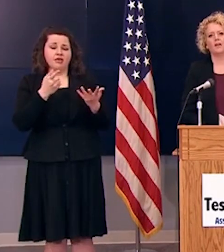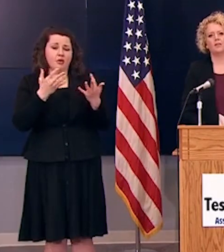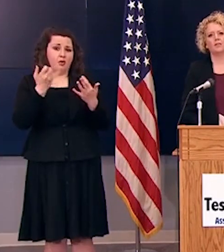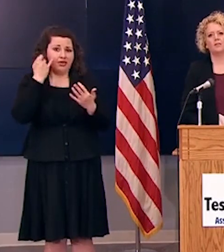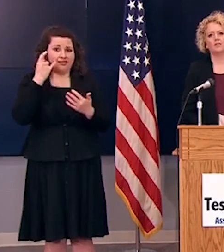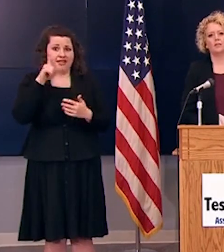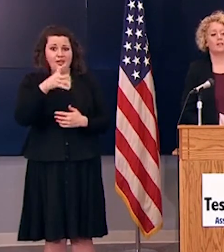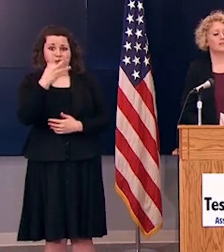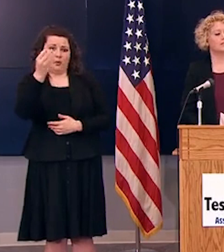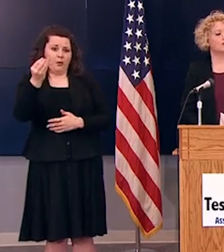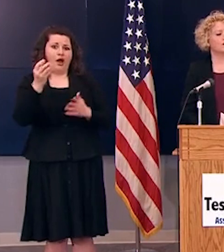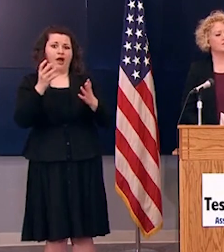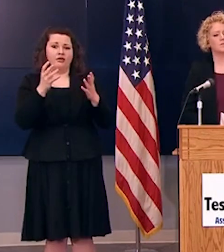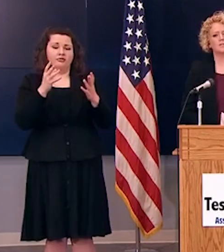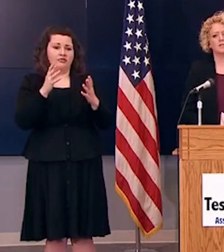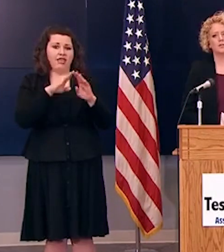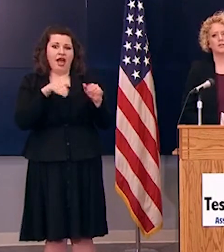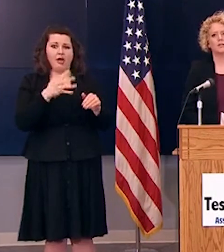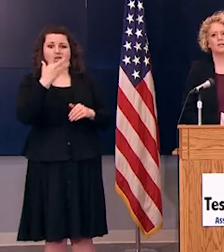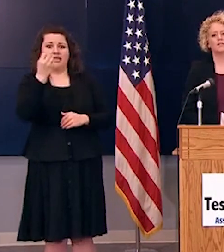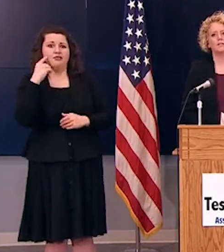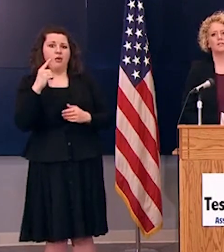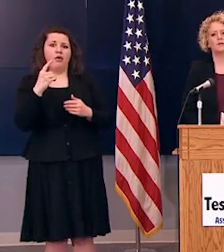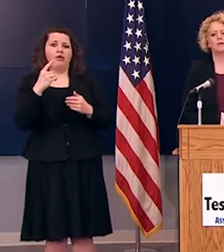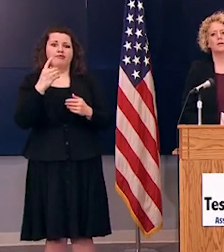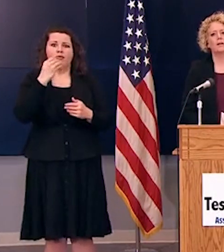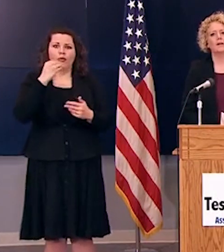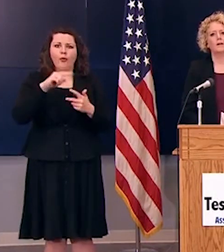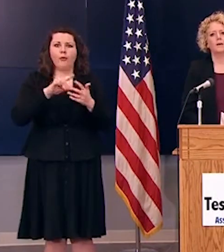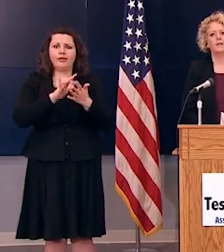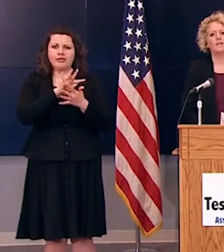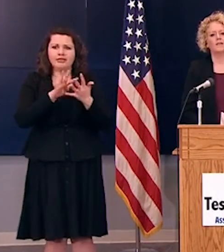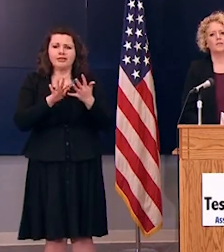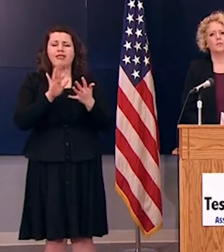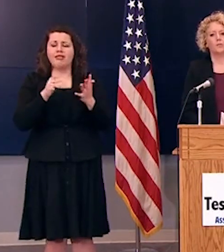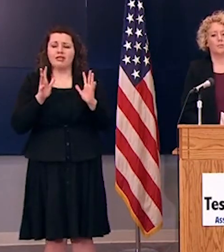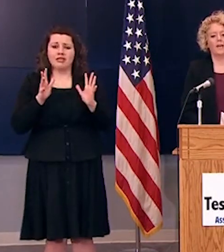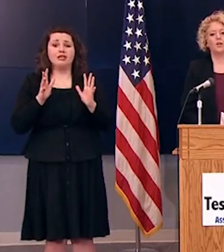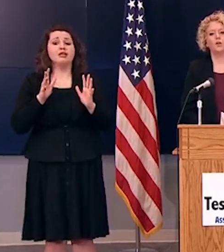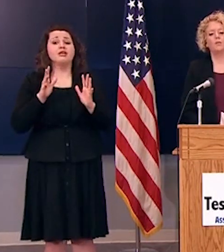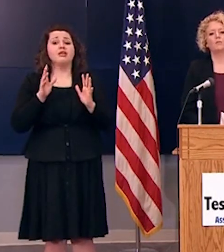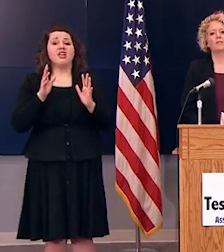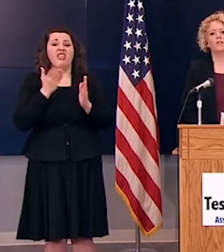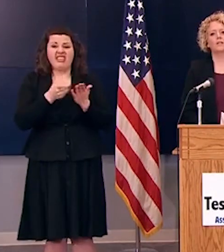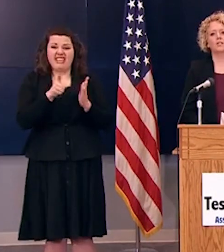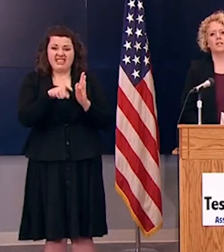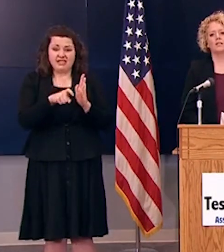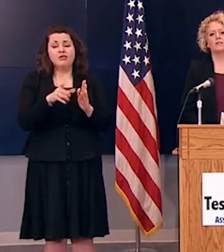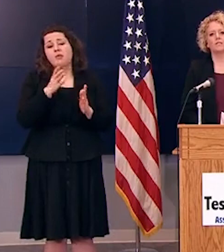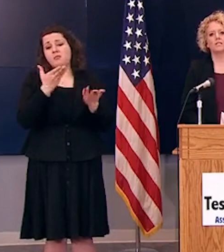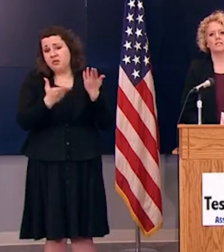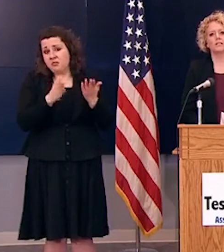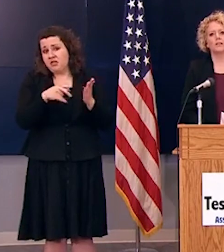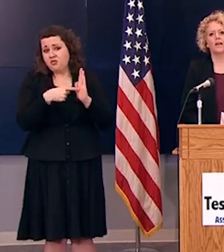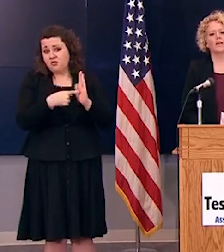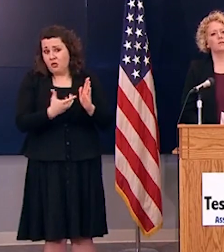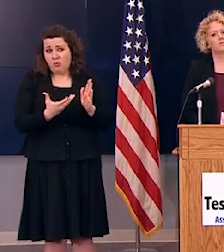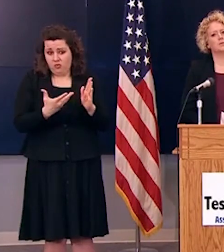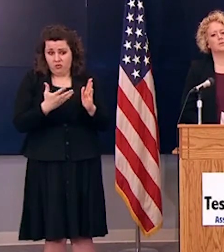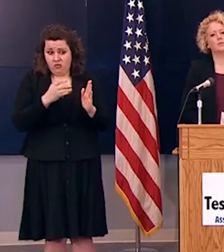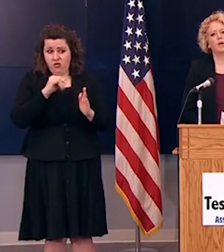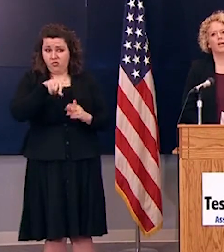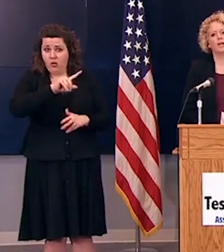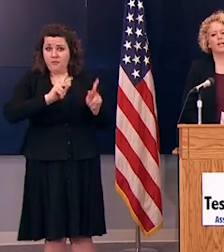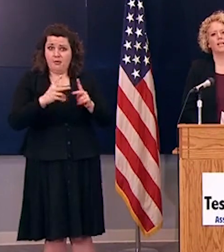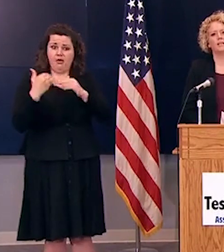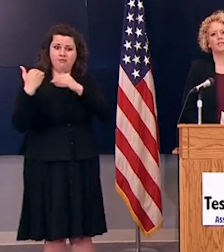and leave their house for essential errands. And so I think that could be a reflection of just that Iowans are